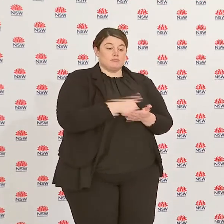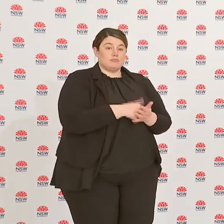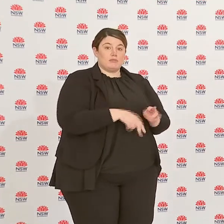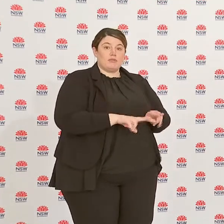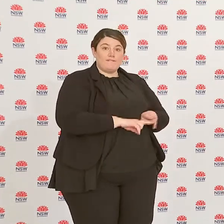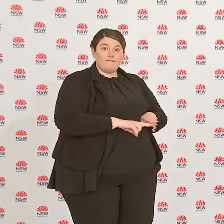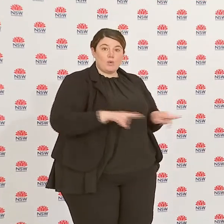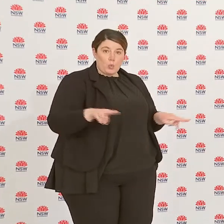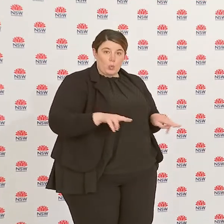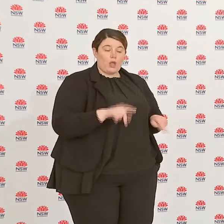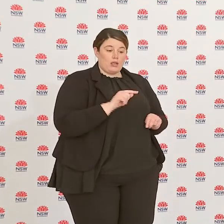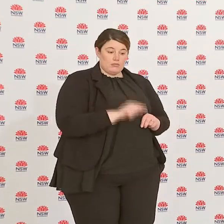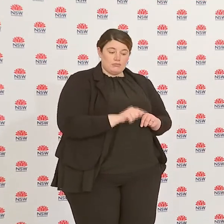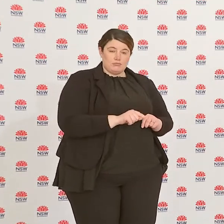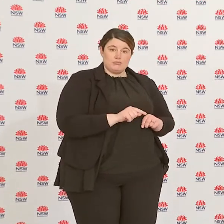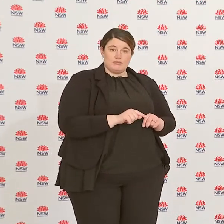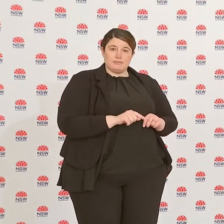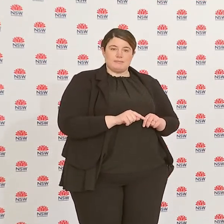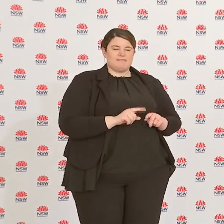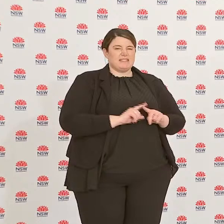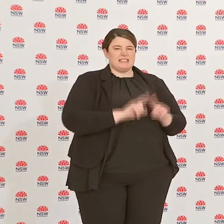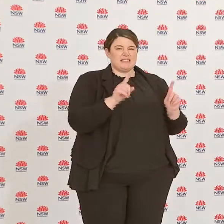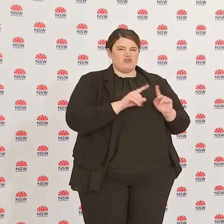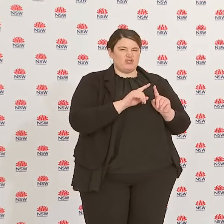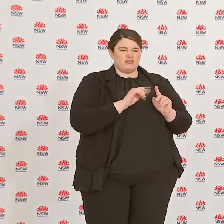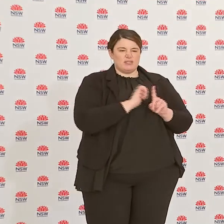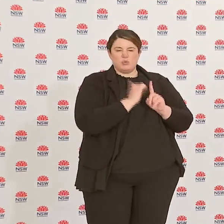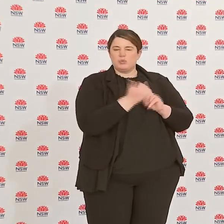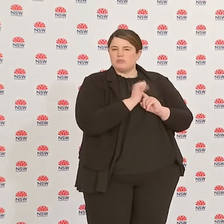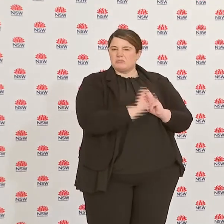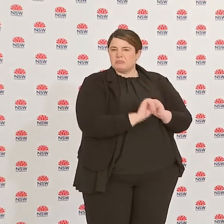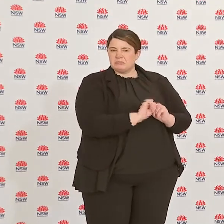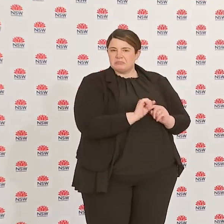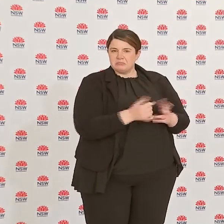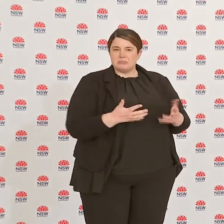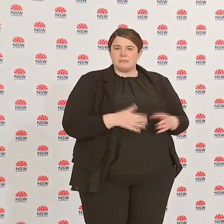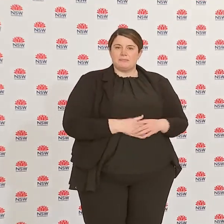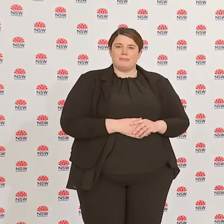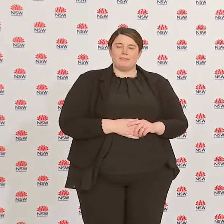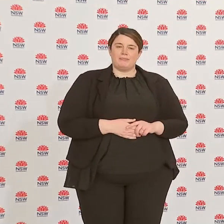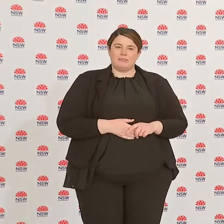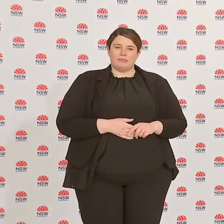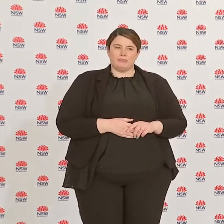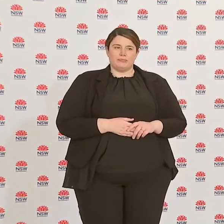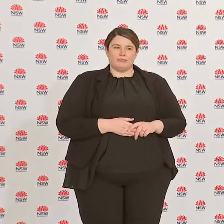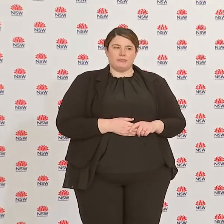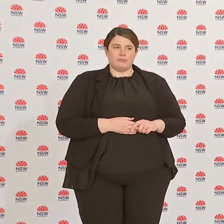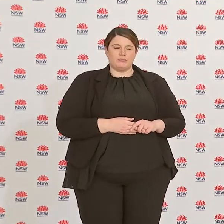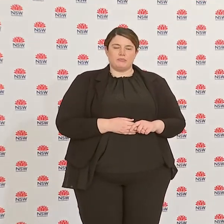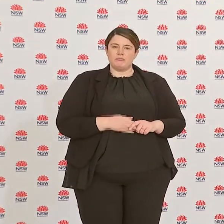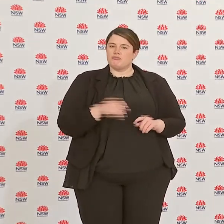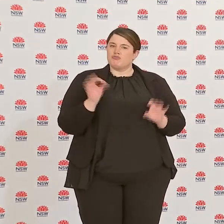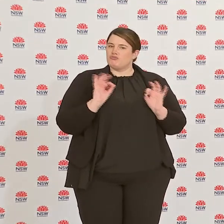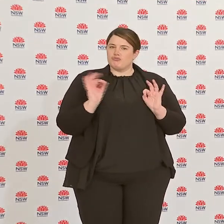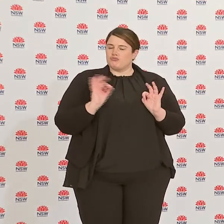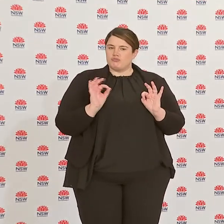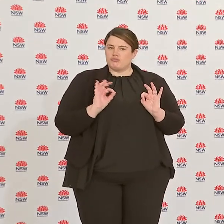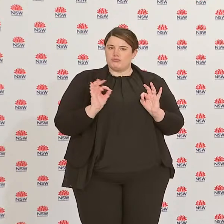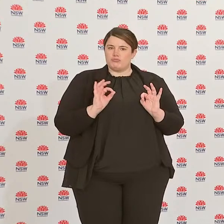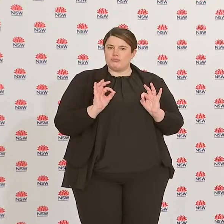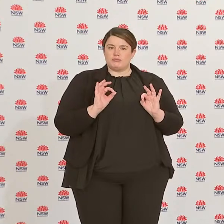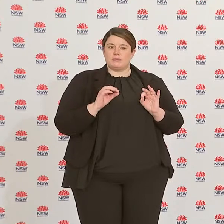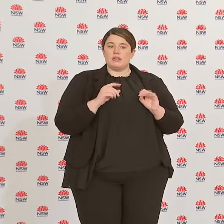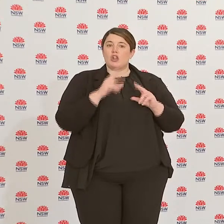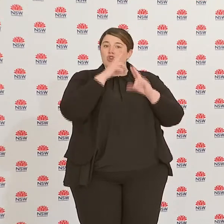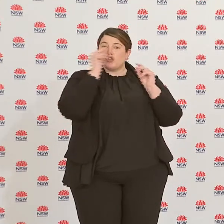at this point considered to be in a different situation. They didn't happen to be exposed to the assistant in